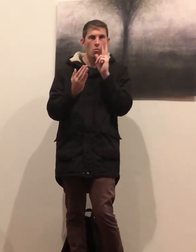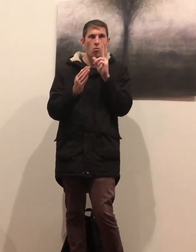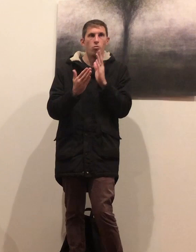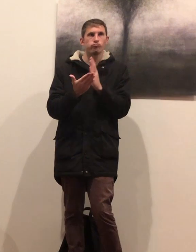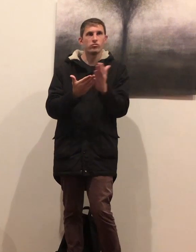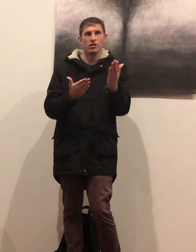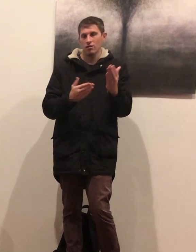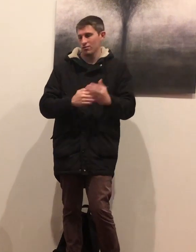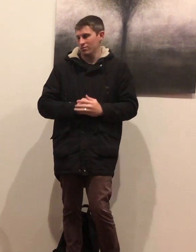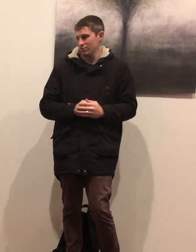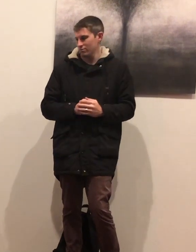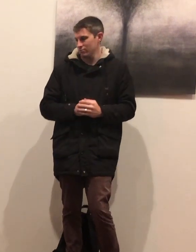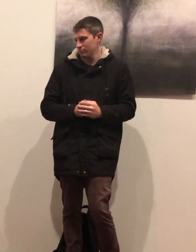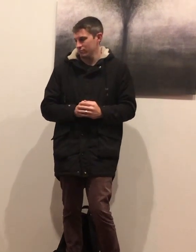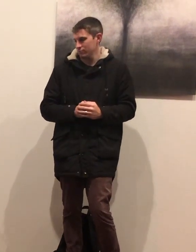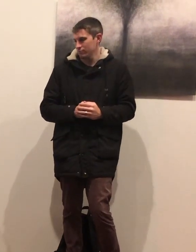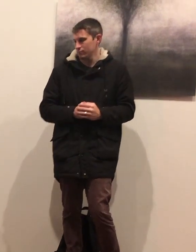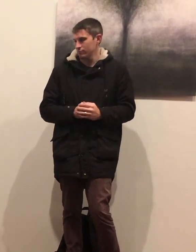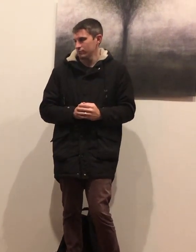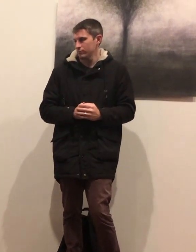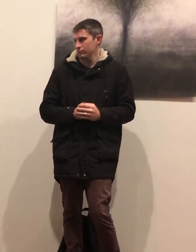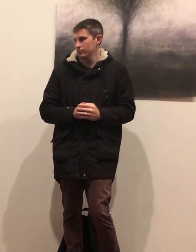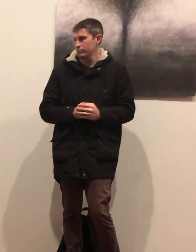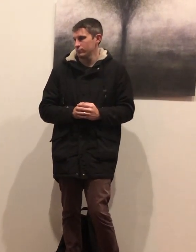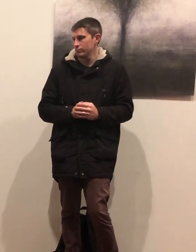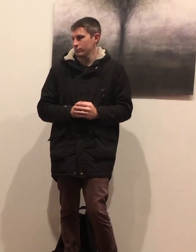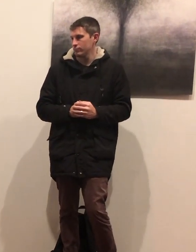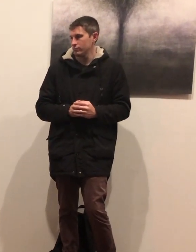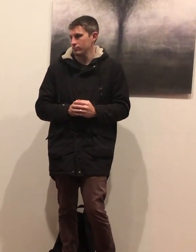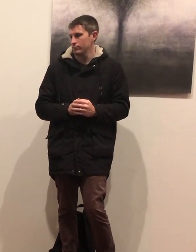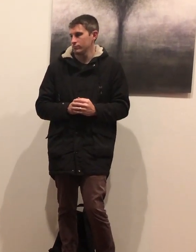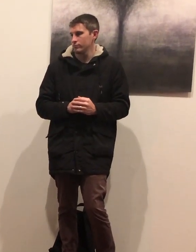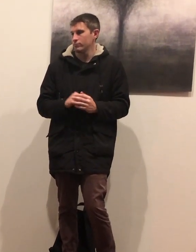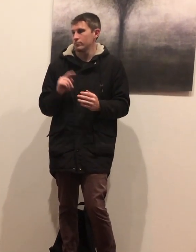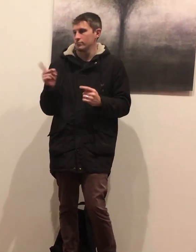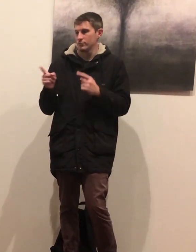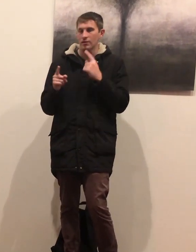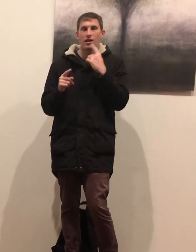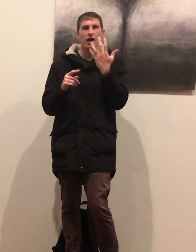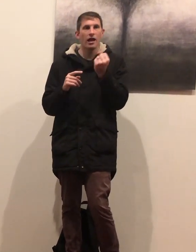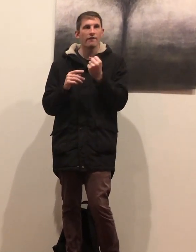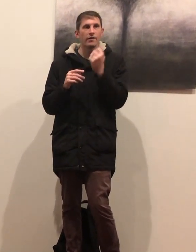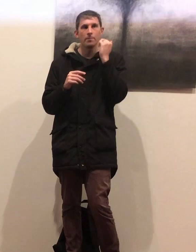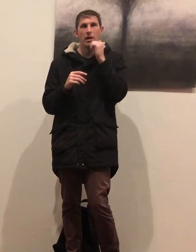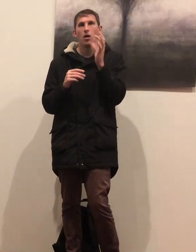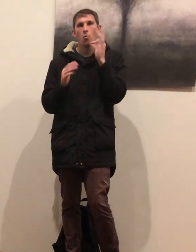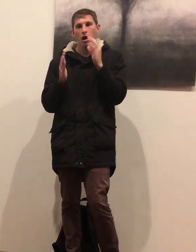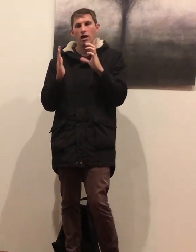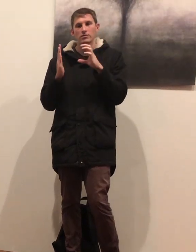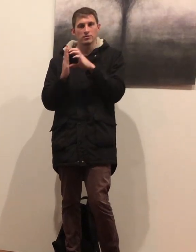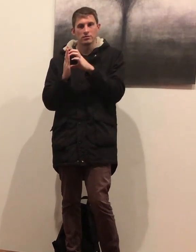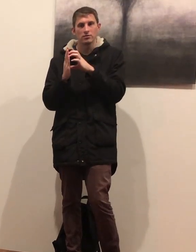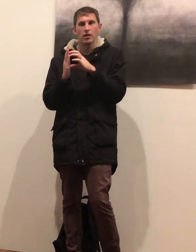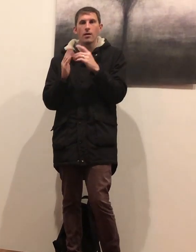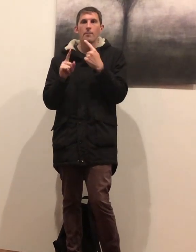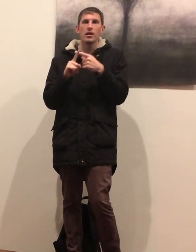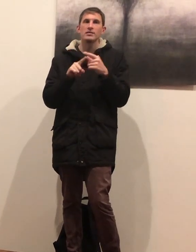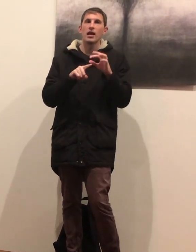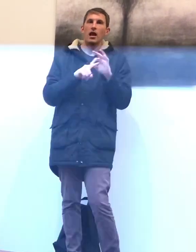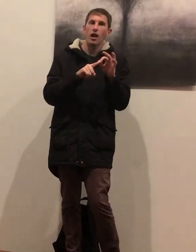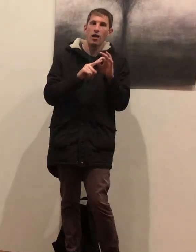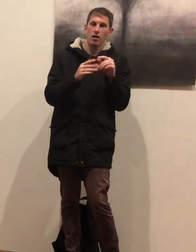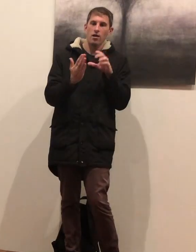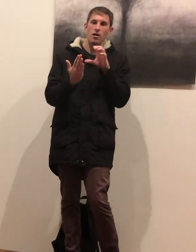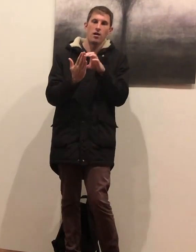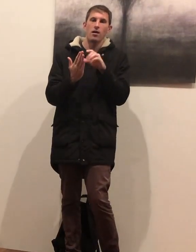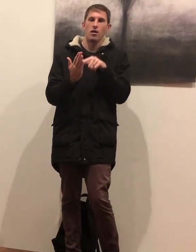Olivia this was the classic picture of Olivia that you chose to use as a reference